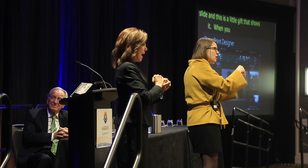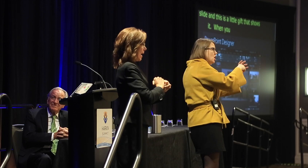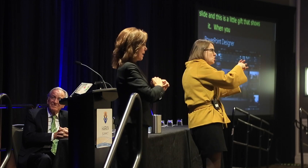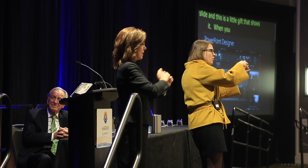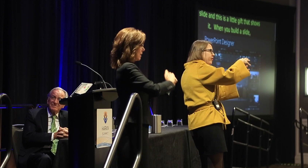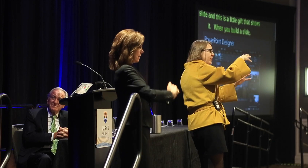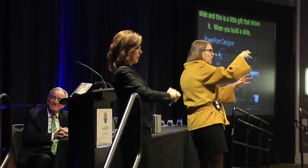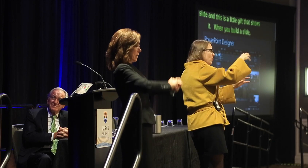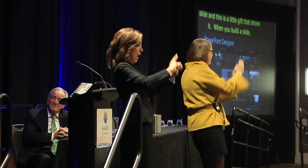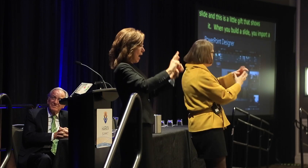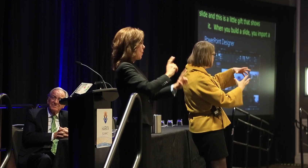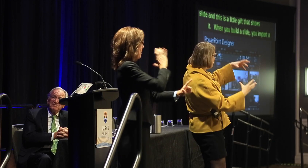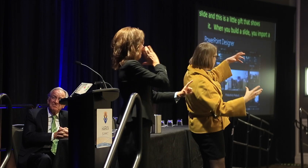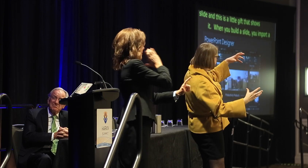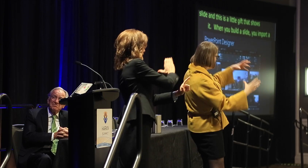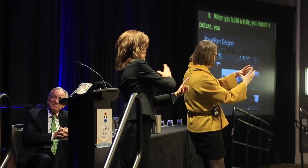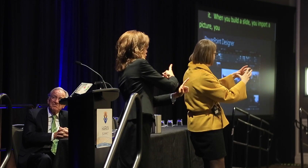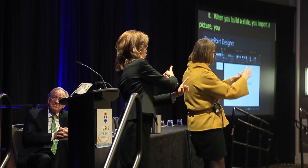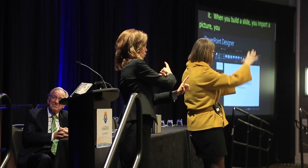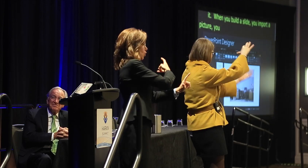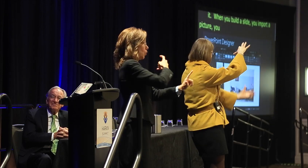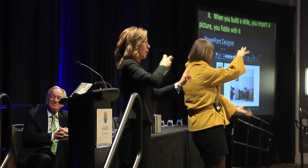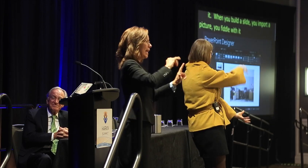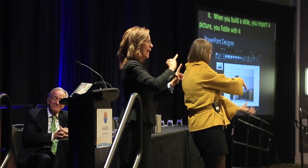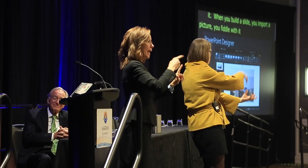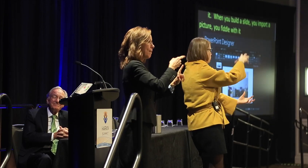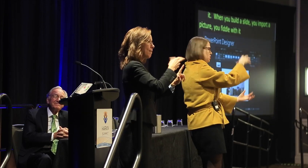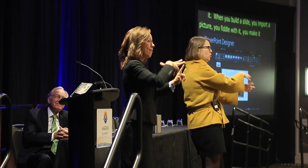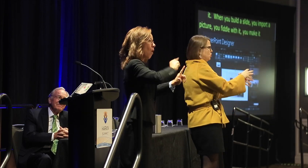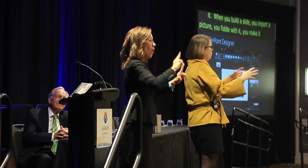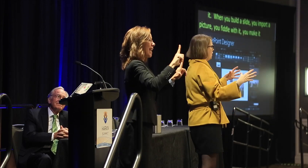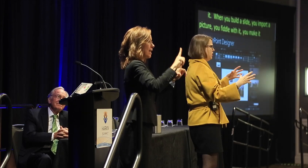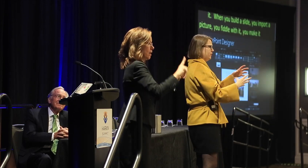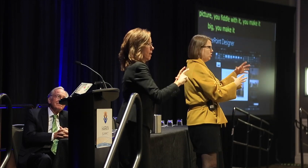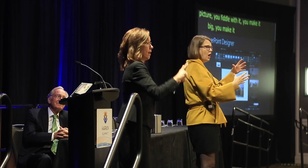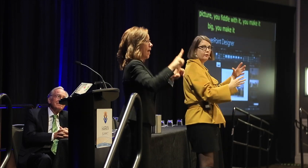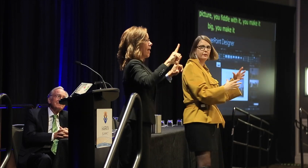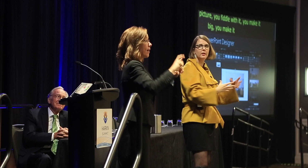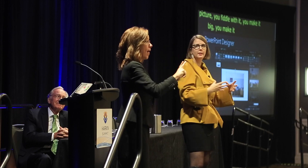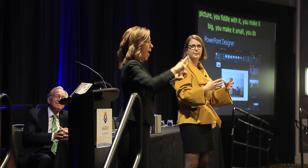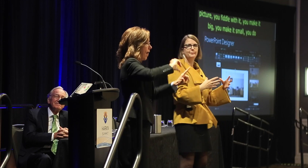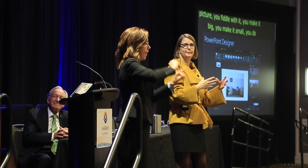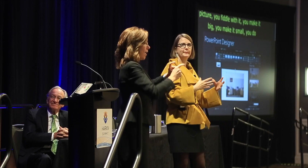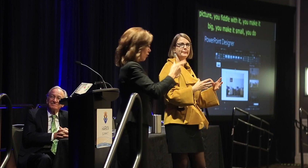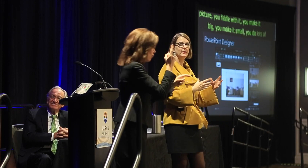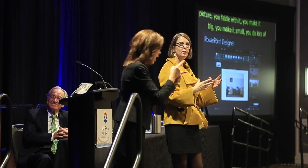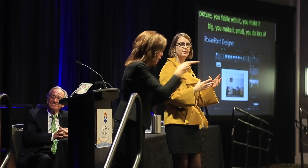a picture, you fiddle with it, you make it big, you make it small, you do lots of stuff.